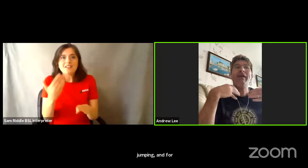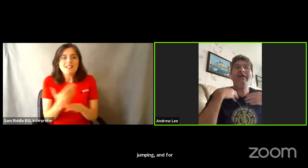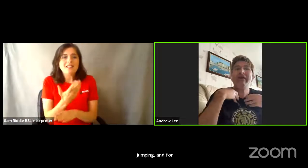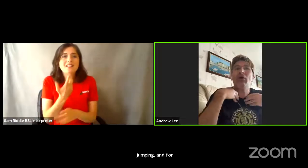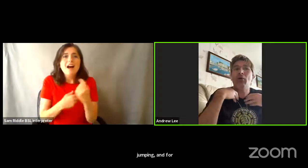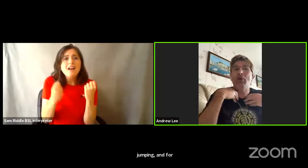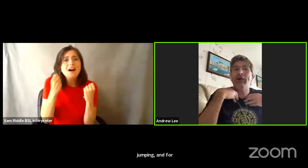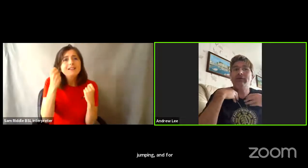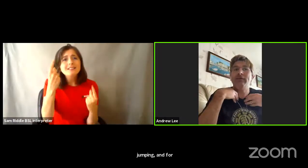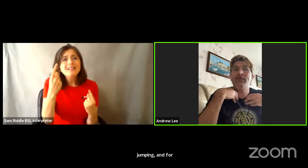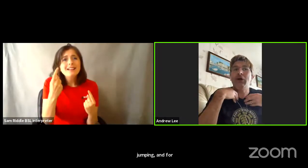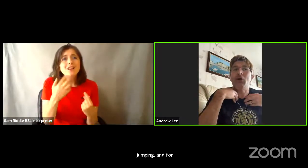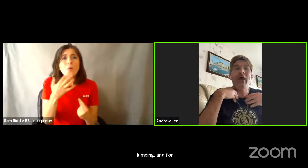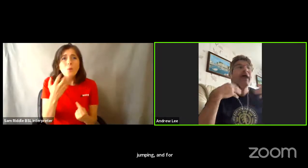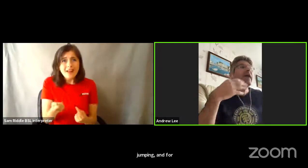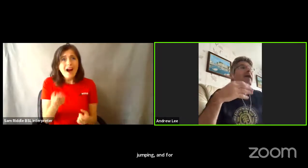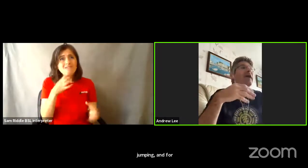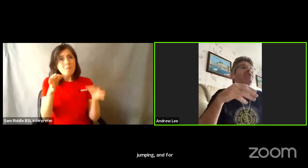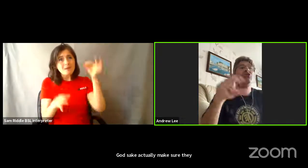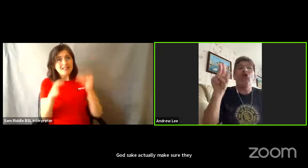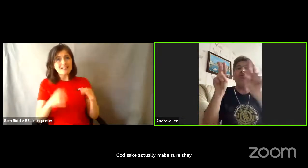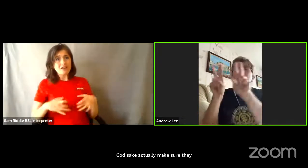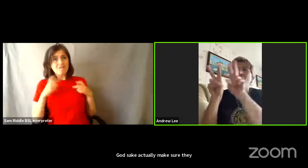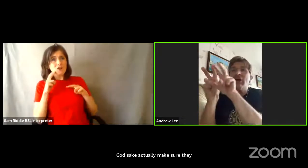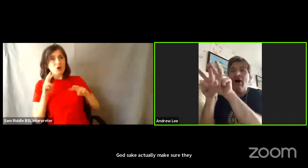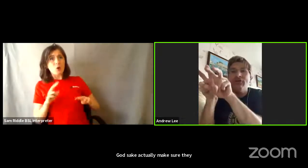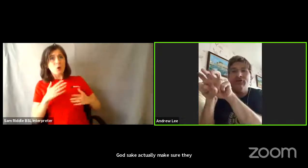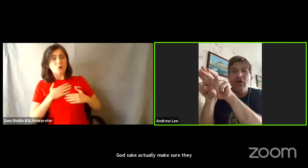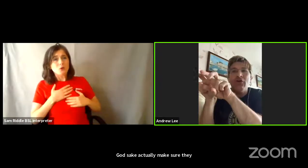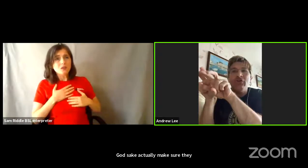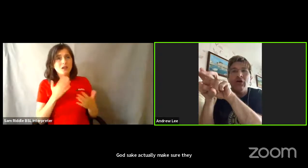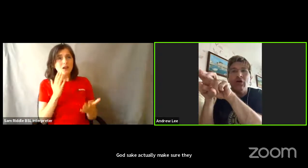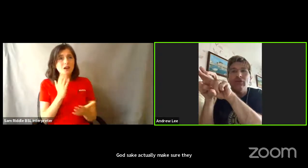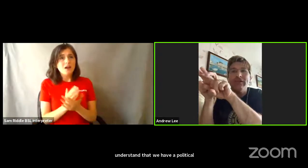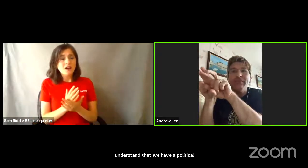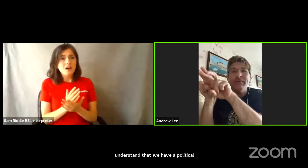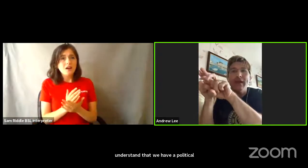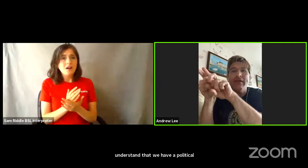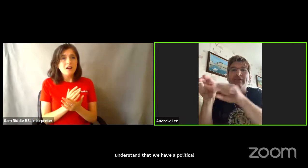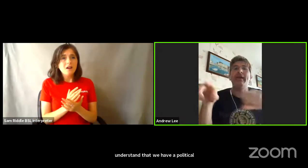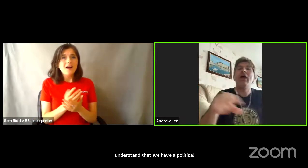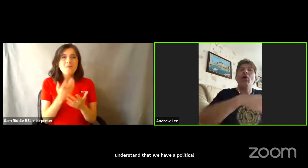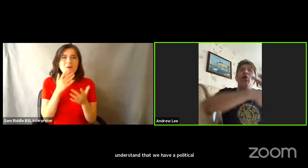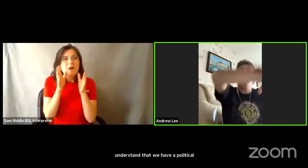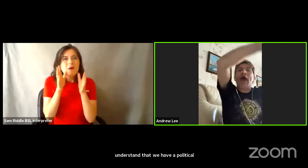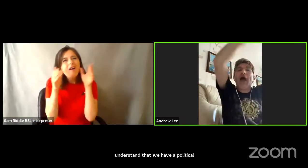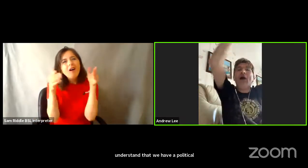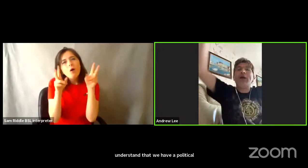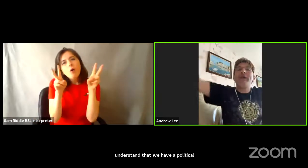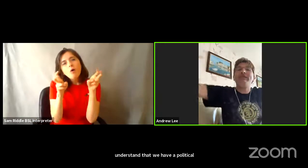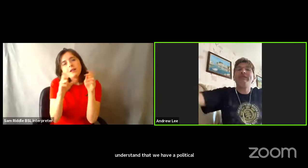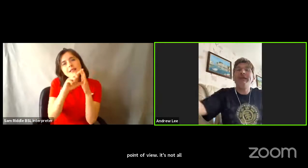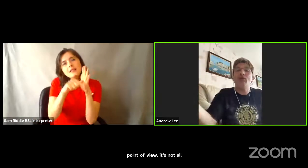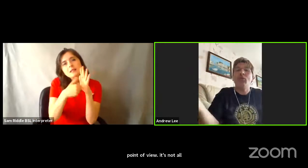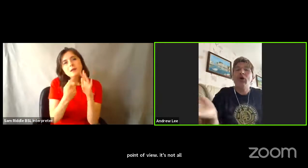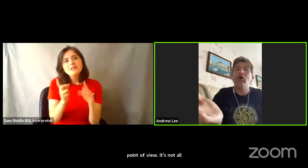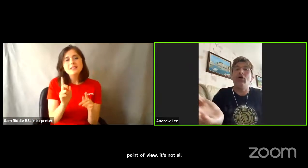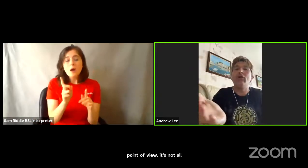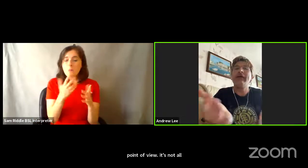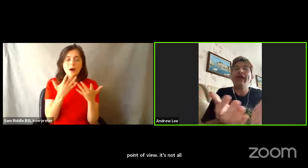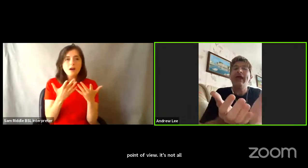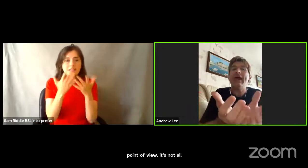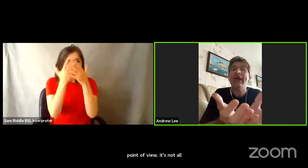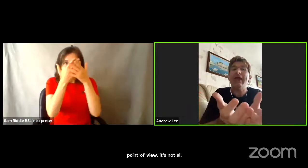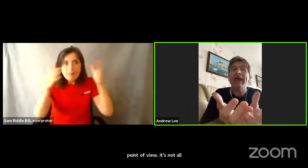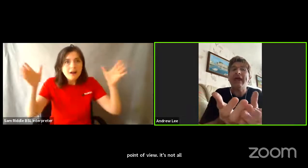have a political point of view. It isn't all just kind of focused on disability. We see the